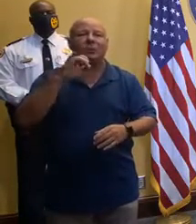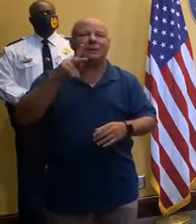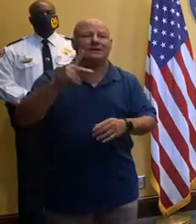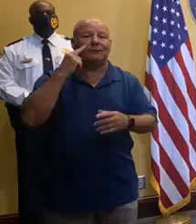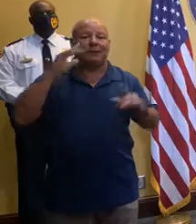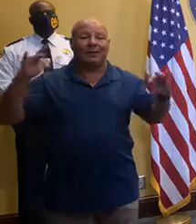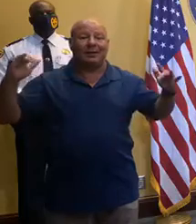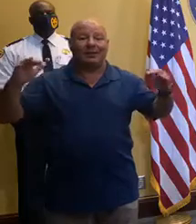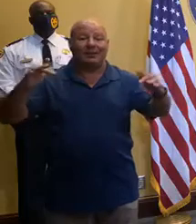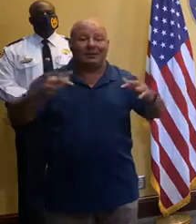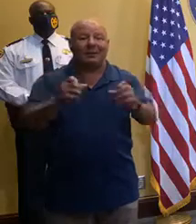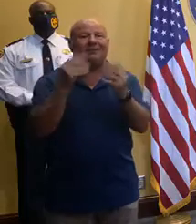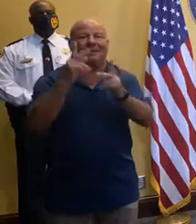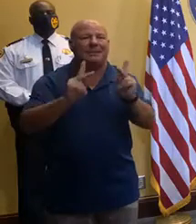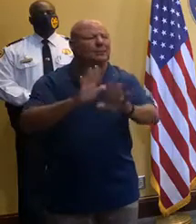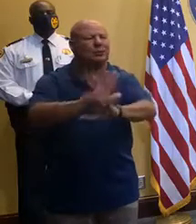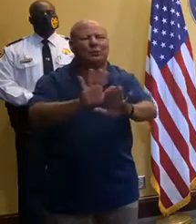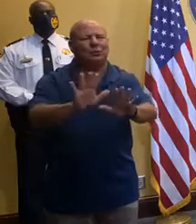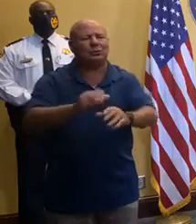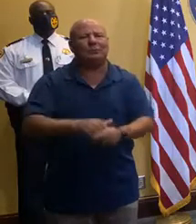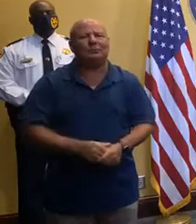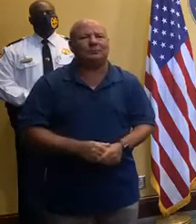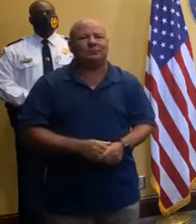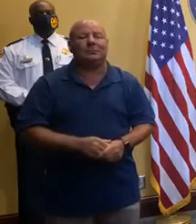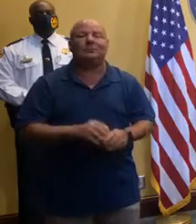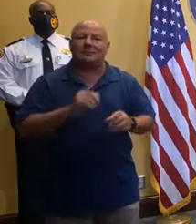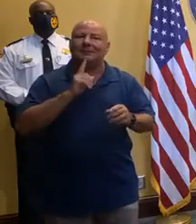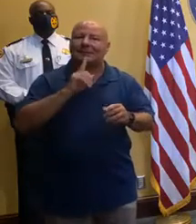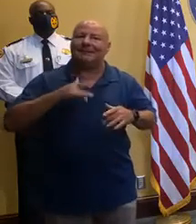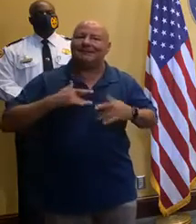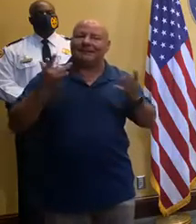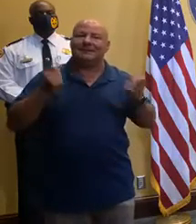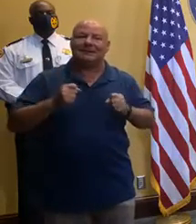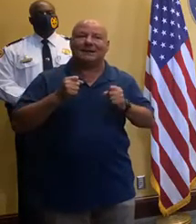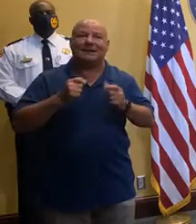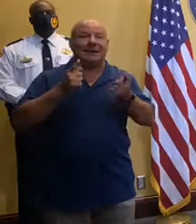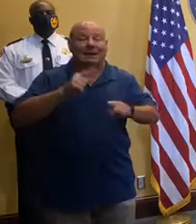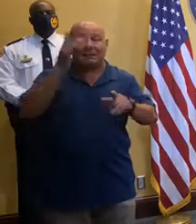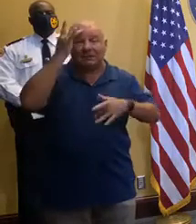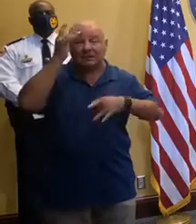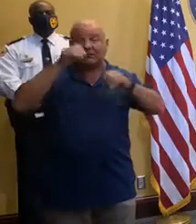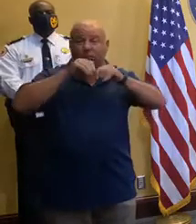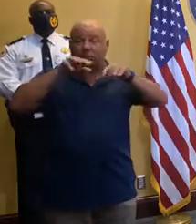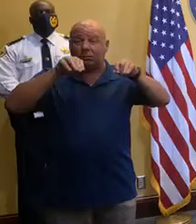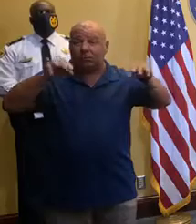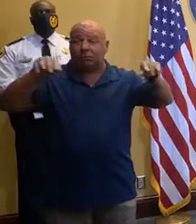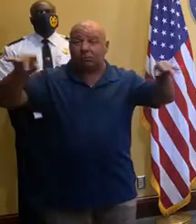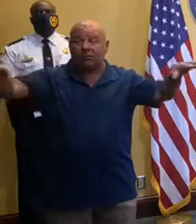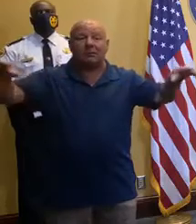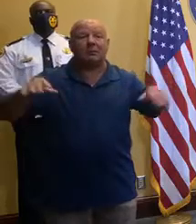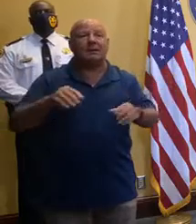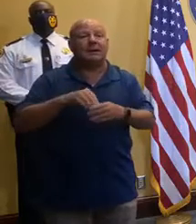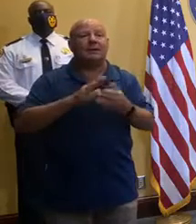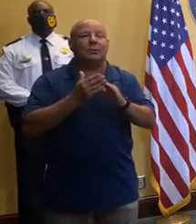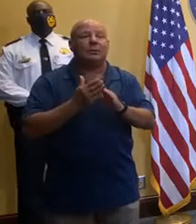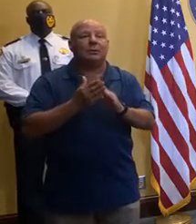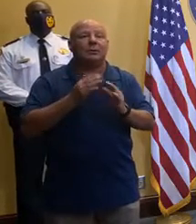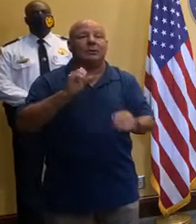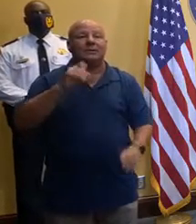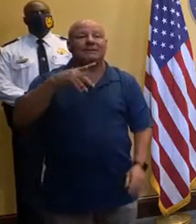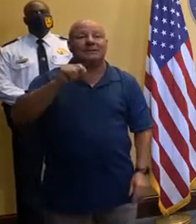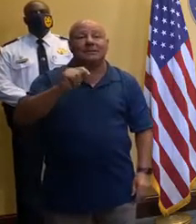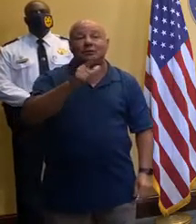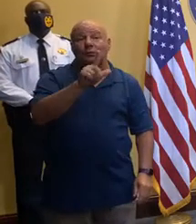gatherings in these events that can turn into super spreaders in our community. On September the 27th,